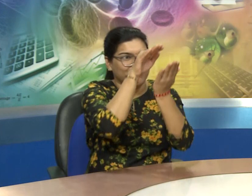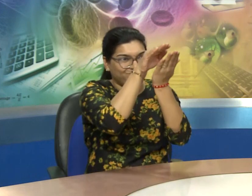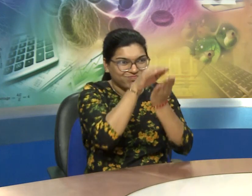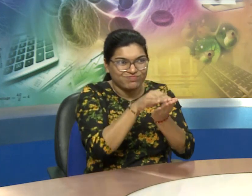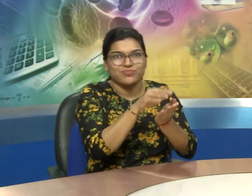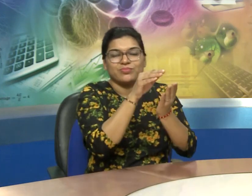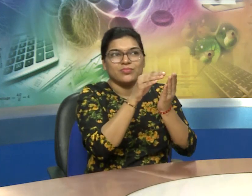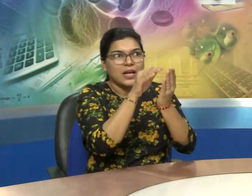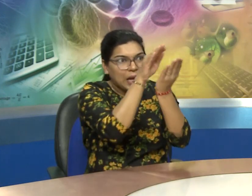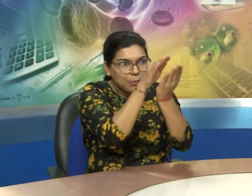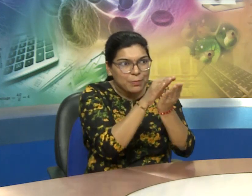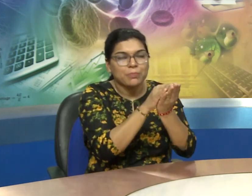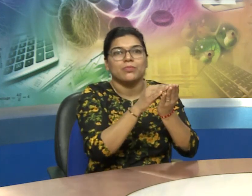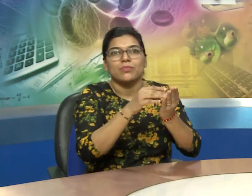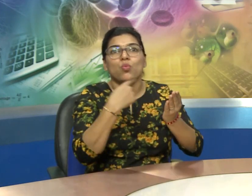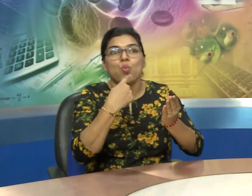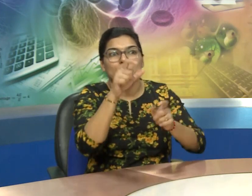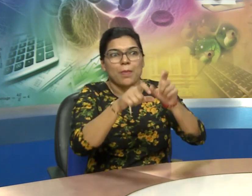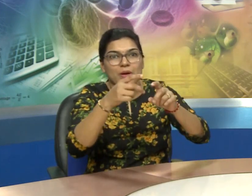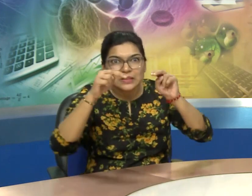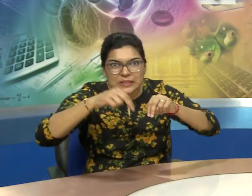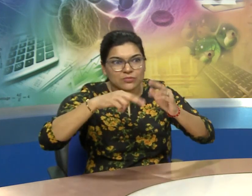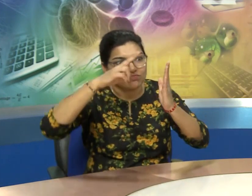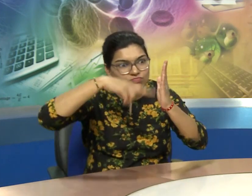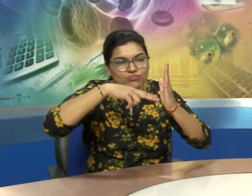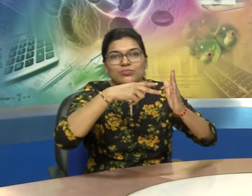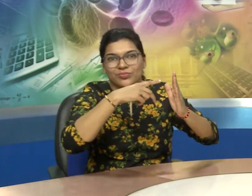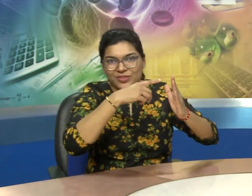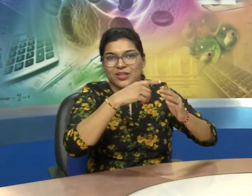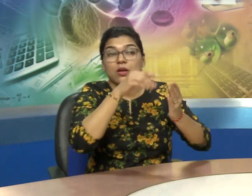as a library maintained out of government funds